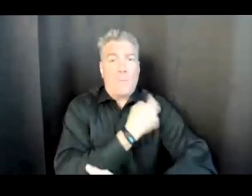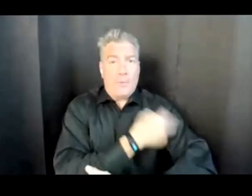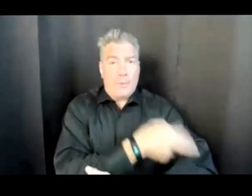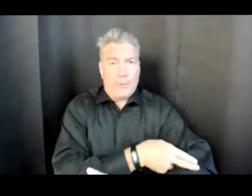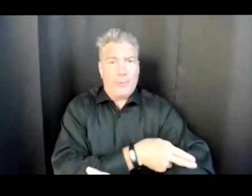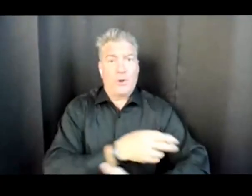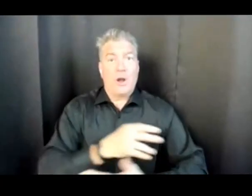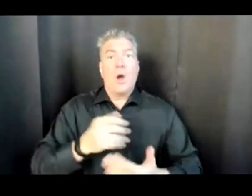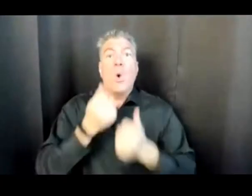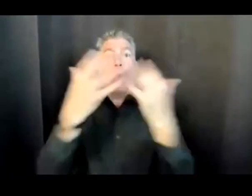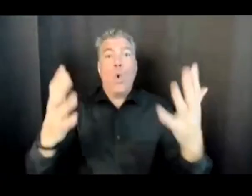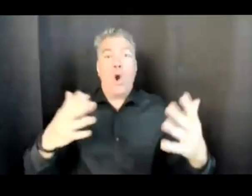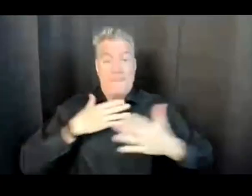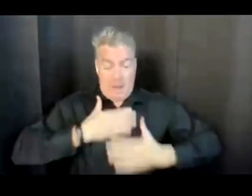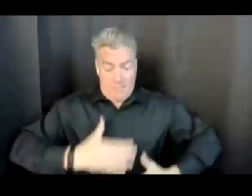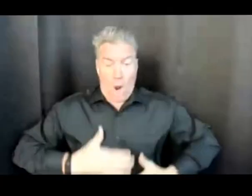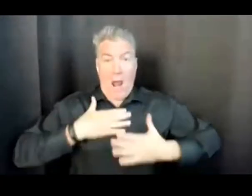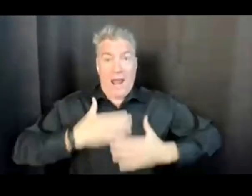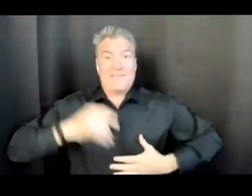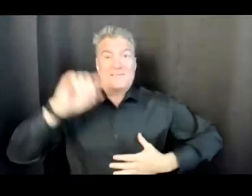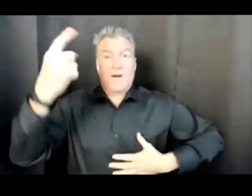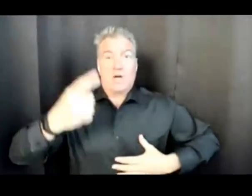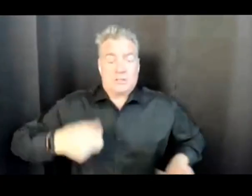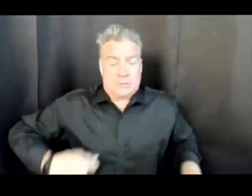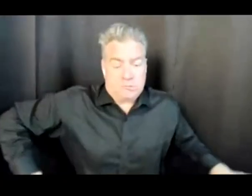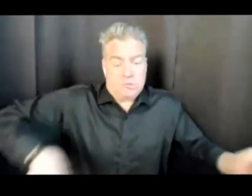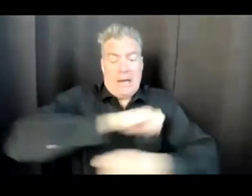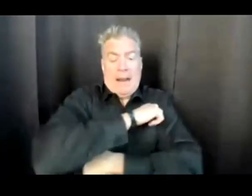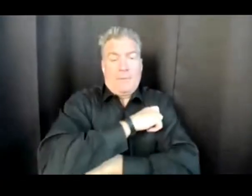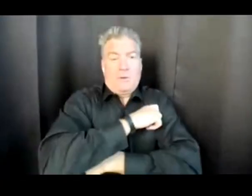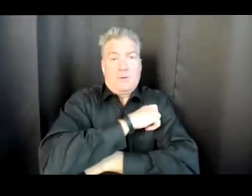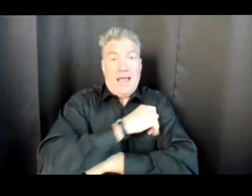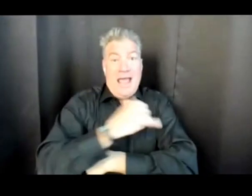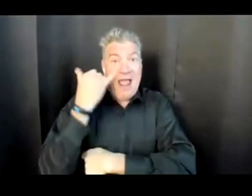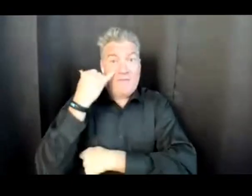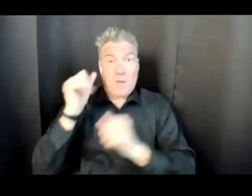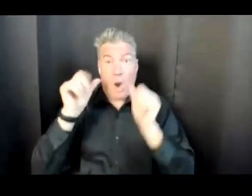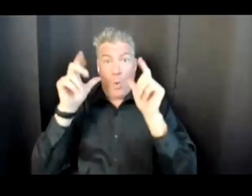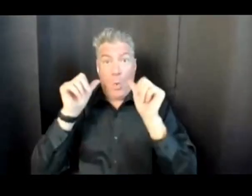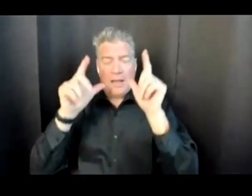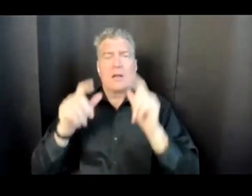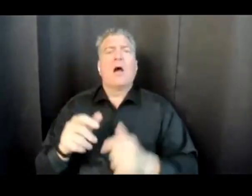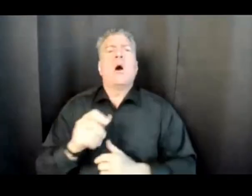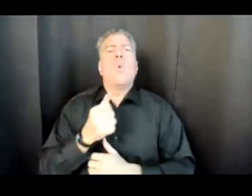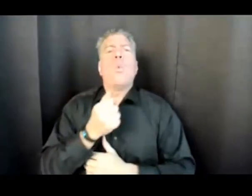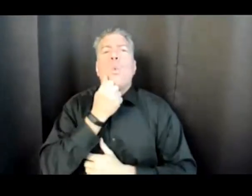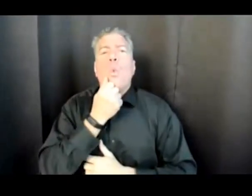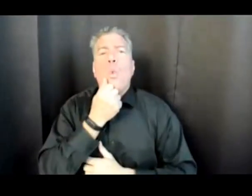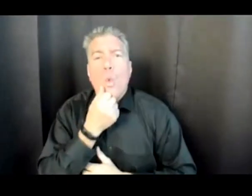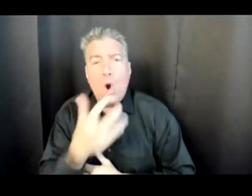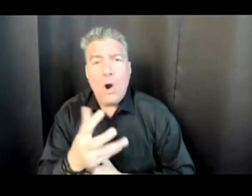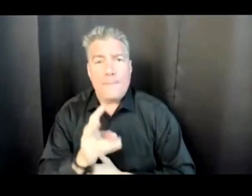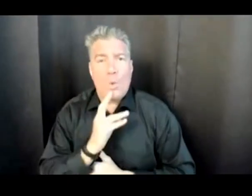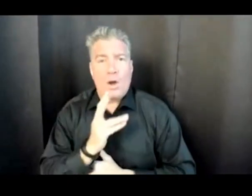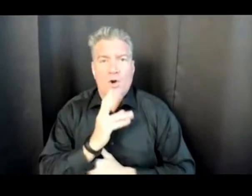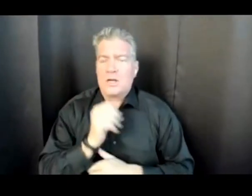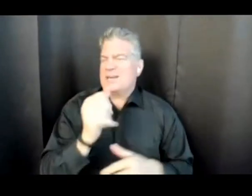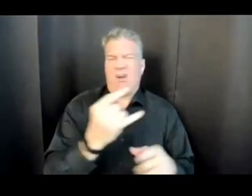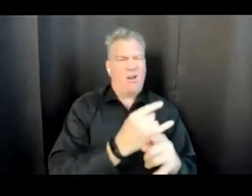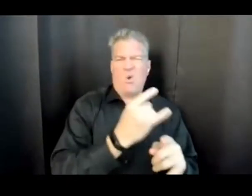of the body first using an electric blanket, and if conscious, give the victim warm, non-alcoholic